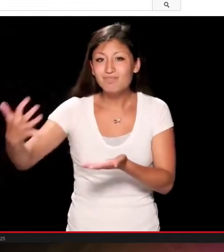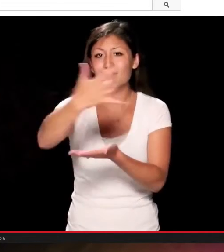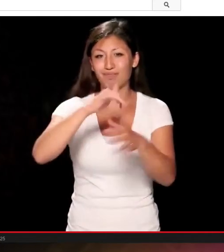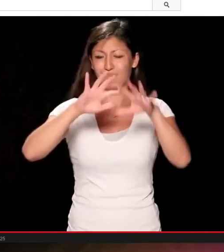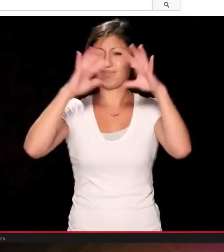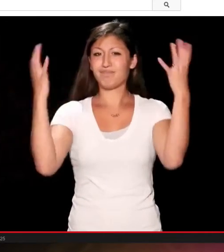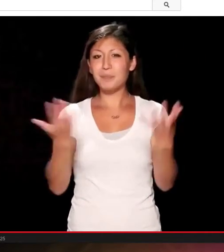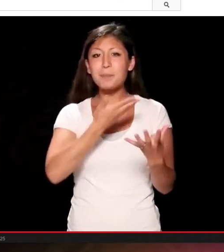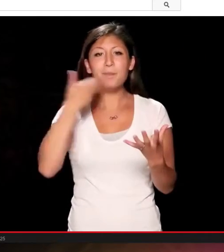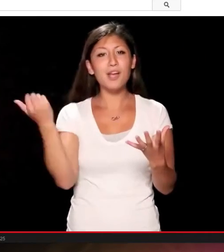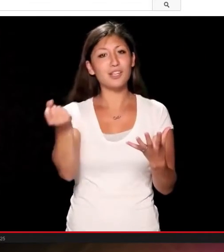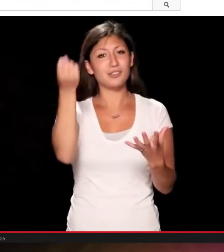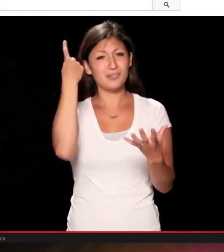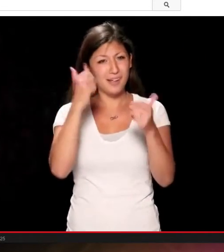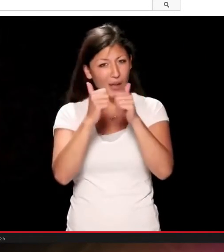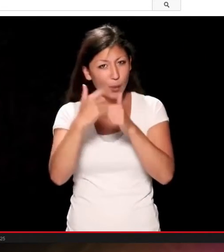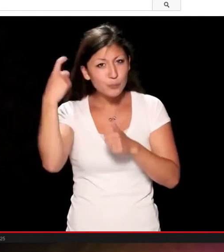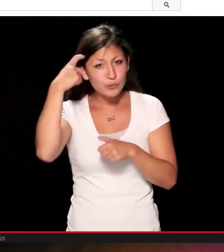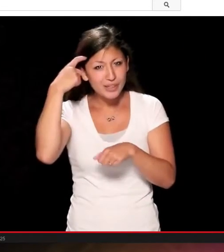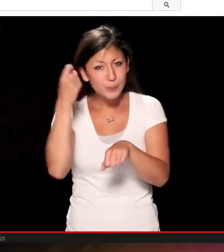talk. Help our.